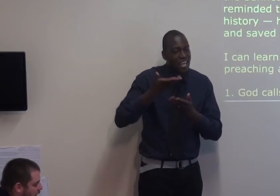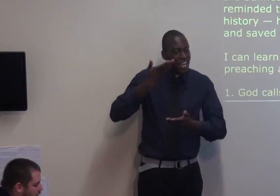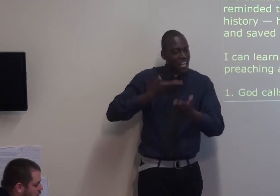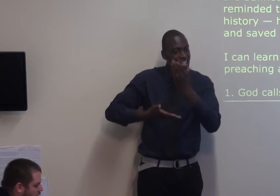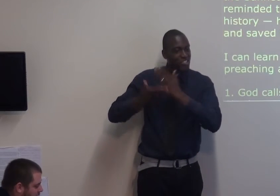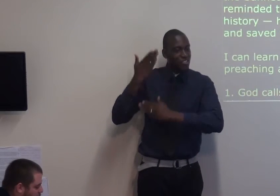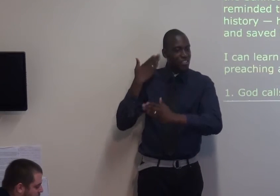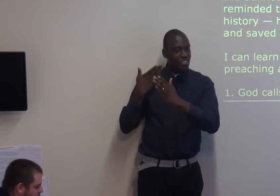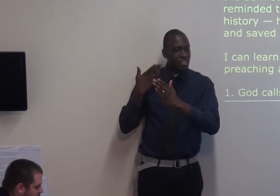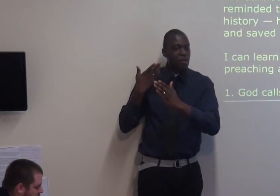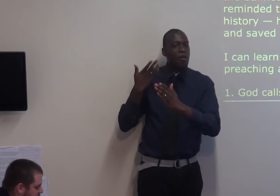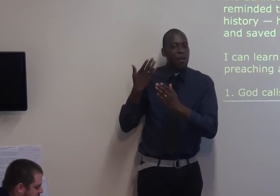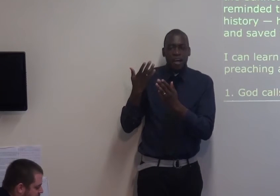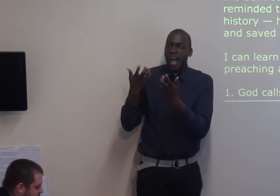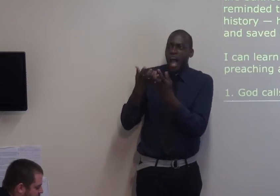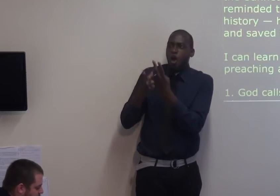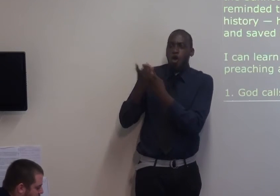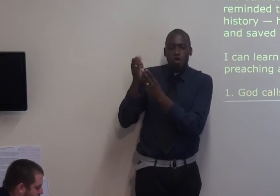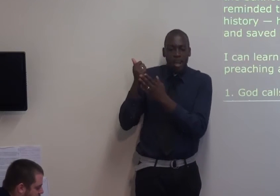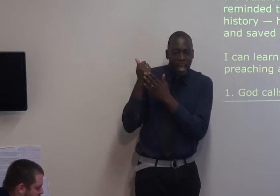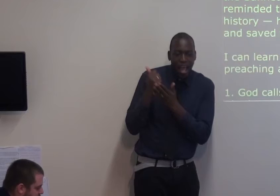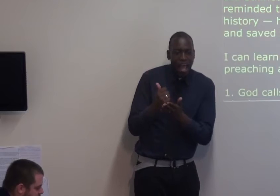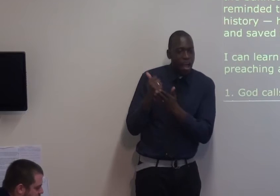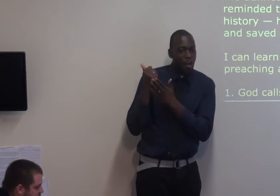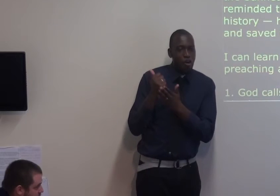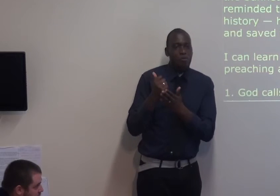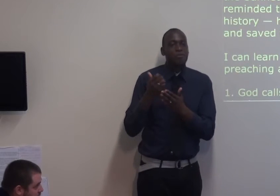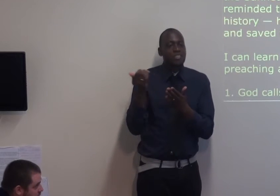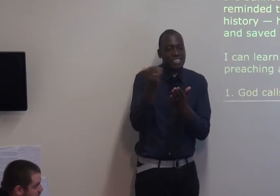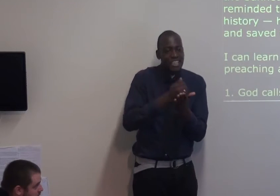how God helped them and saved them many times.